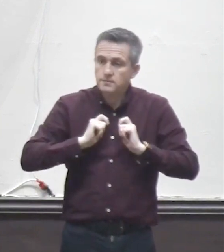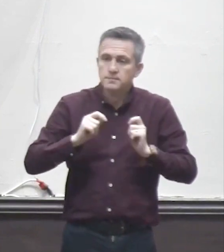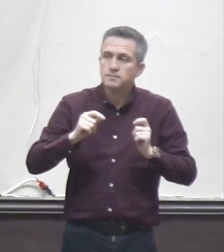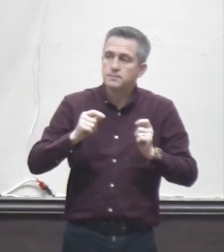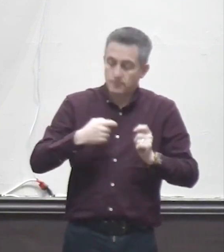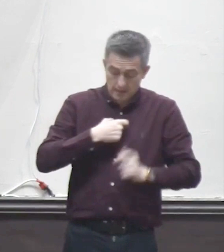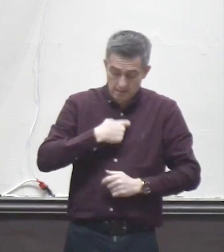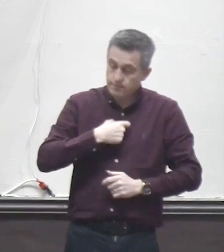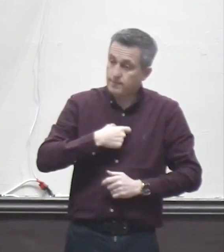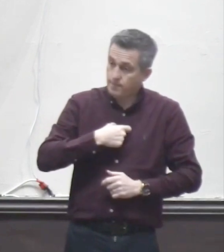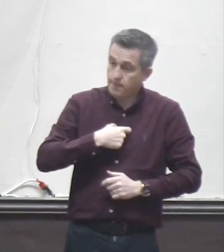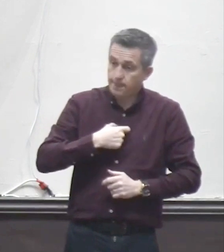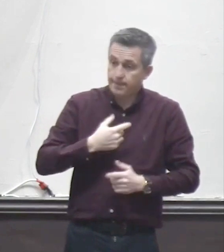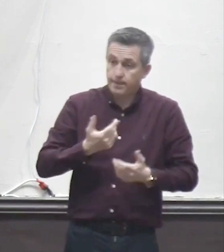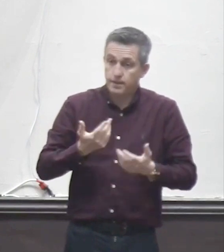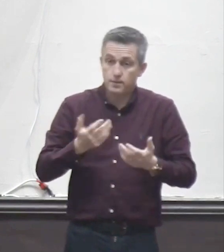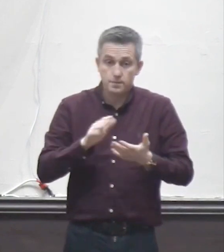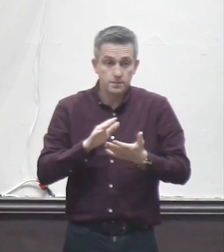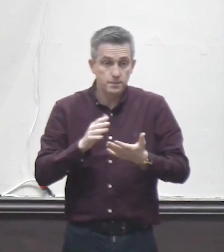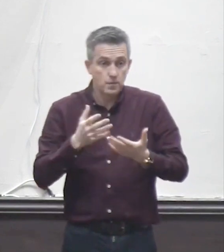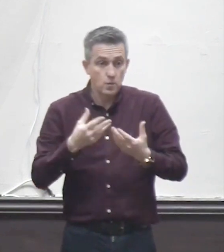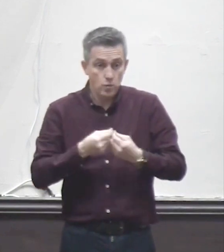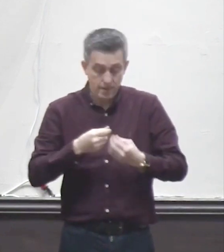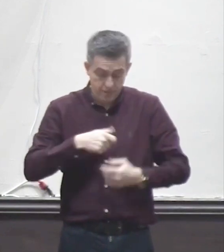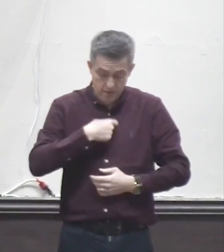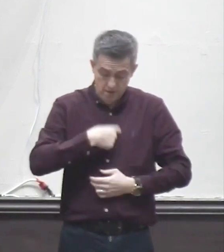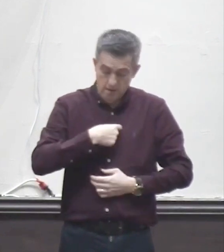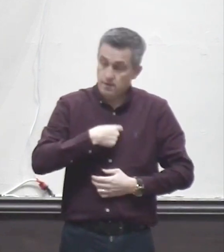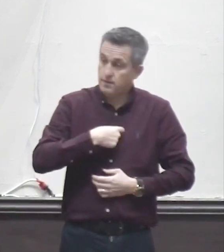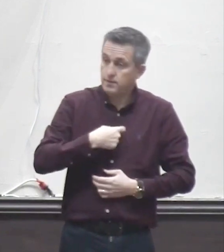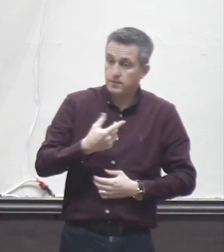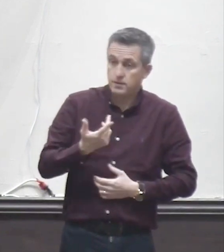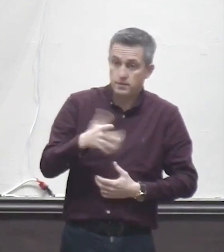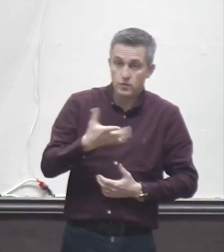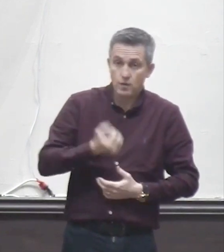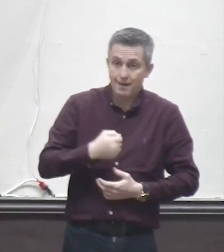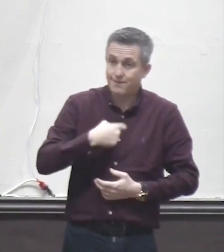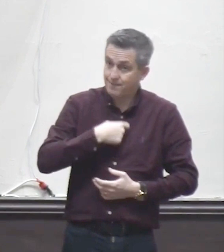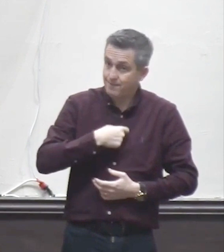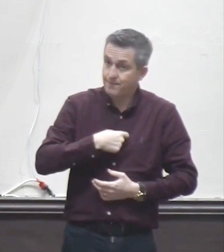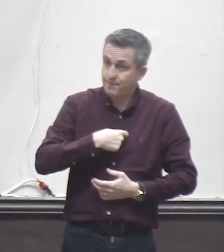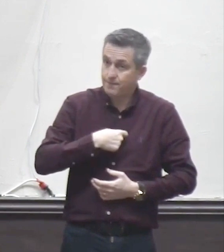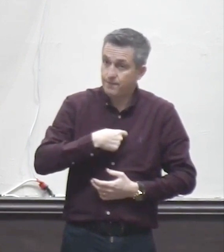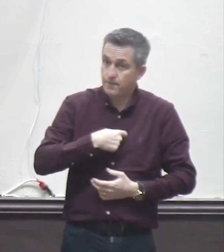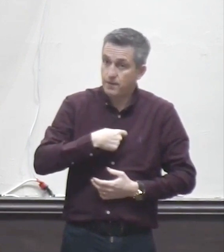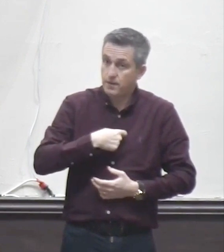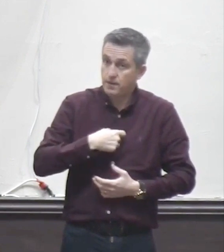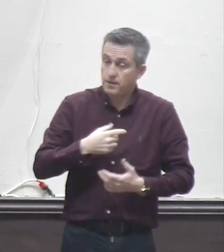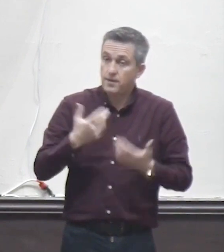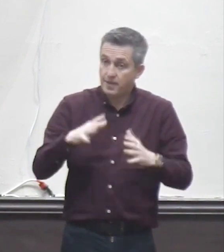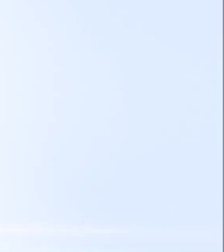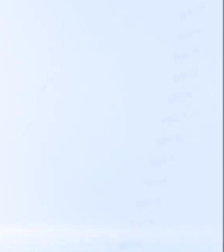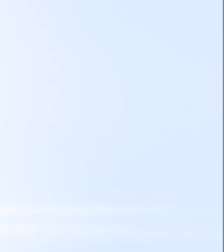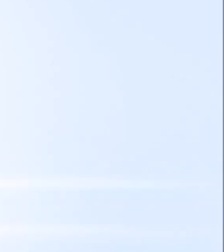tamimatan, an amulet in his on his chest around his neck, faqad ashrak, then he has committed partners with